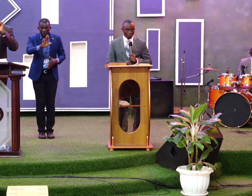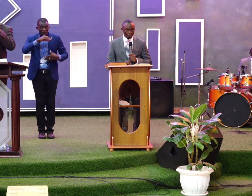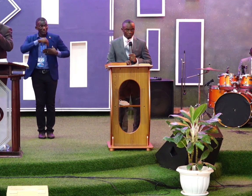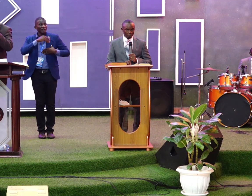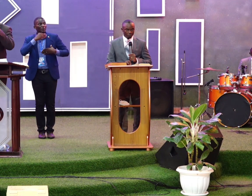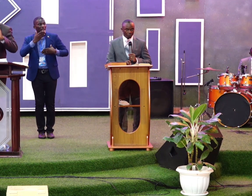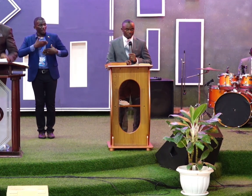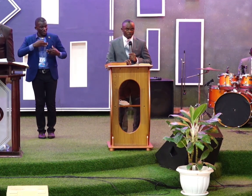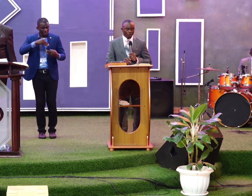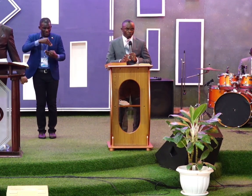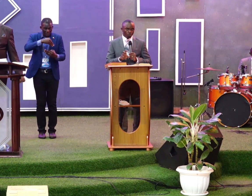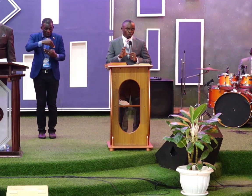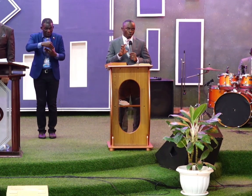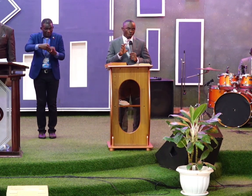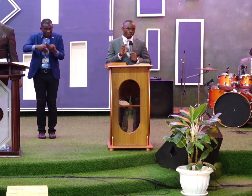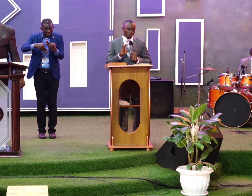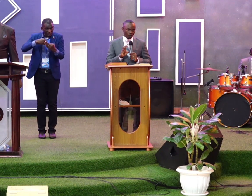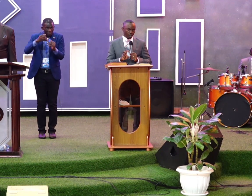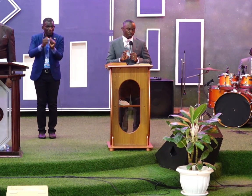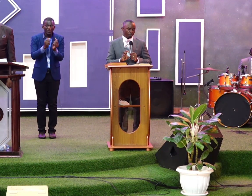fellowship with the Holy Ghost,